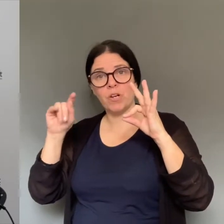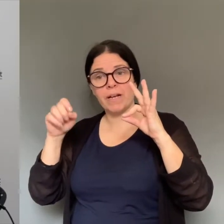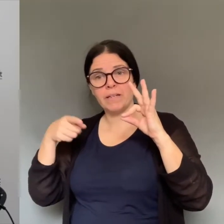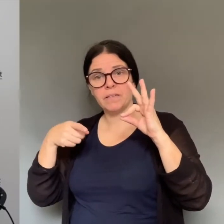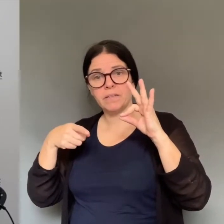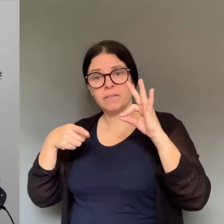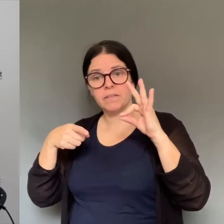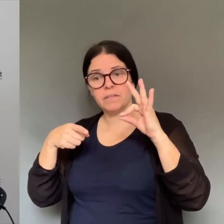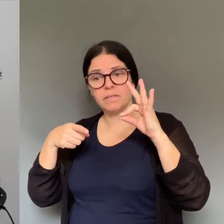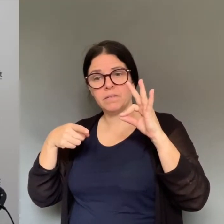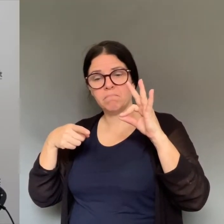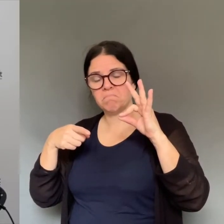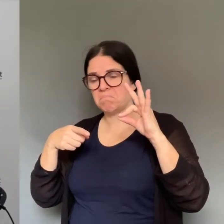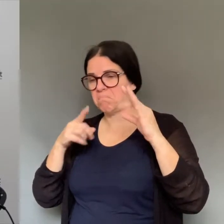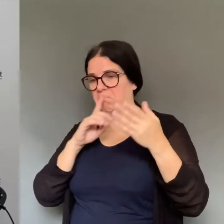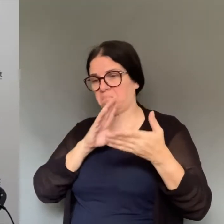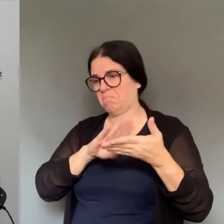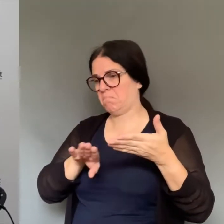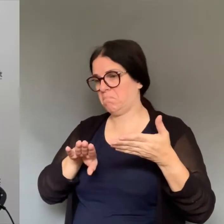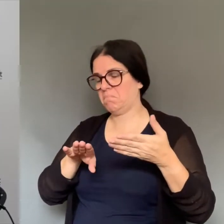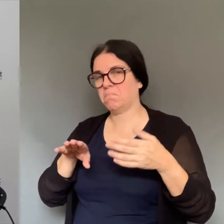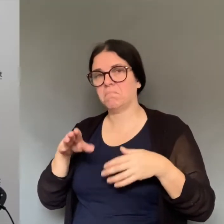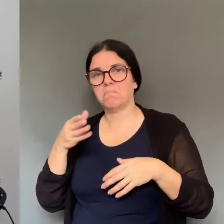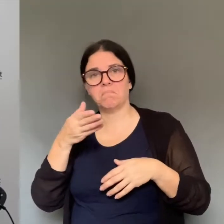No, I'm good, thank you. Windsorite?